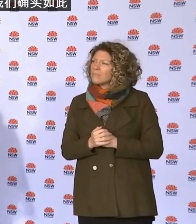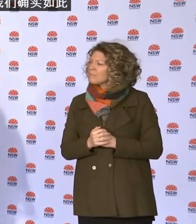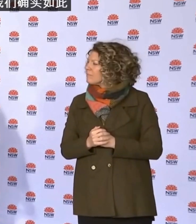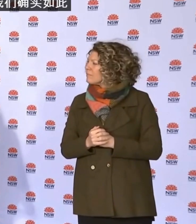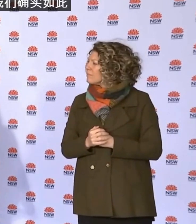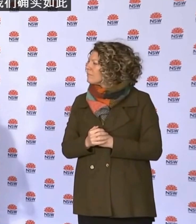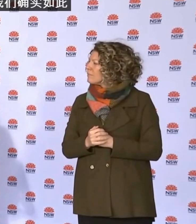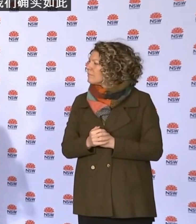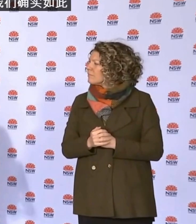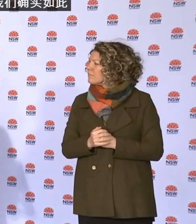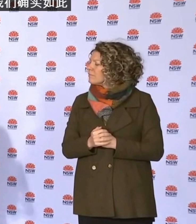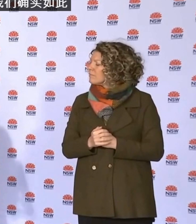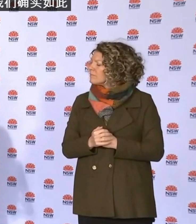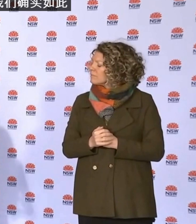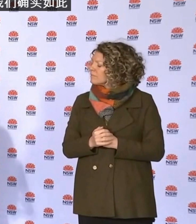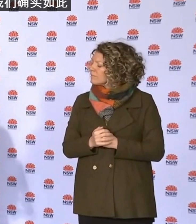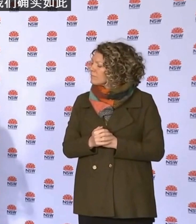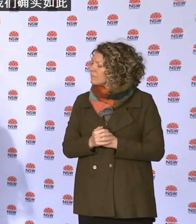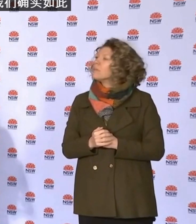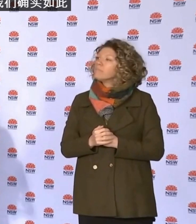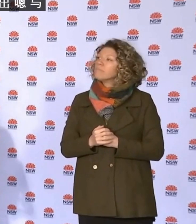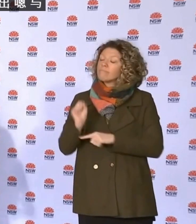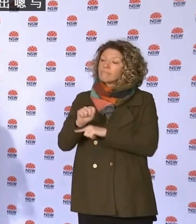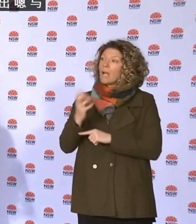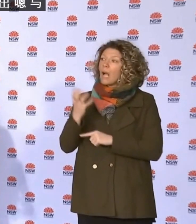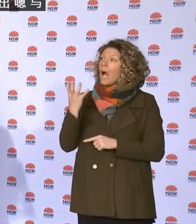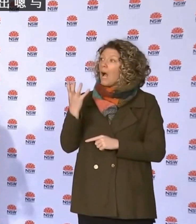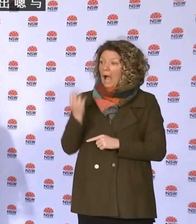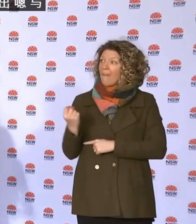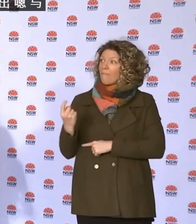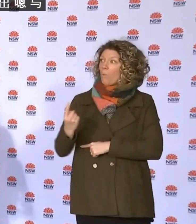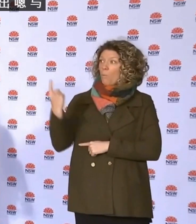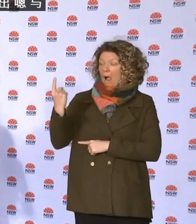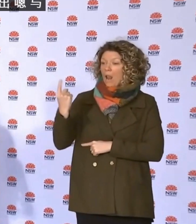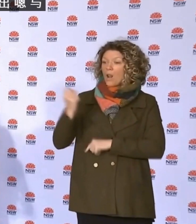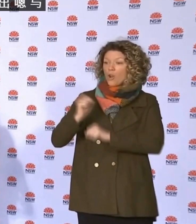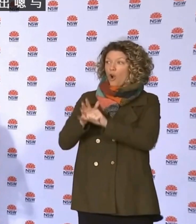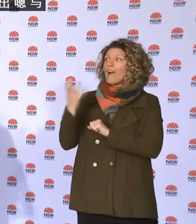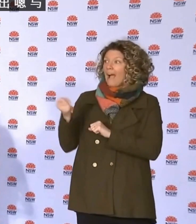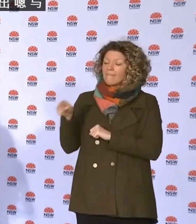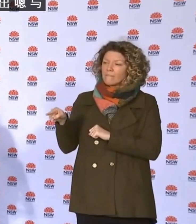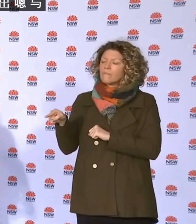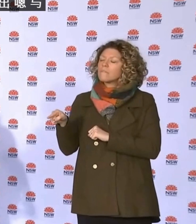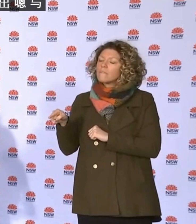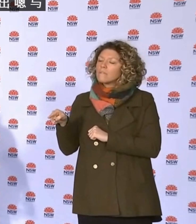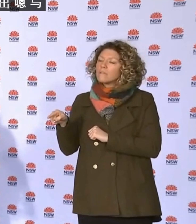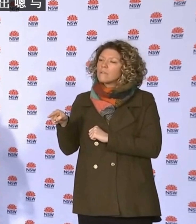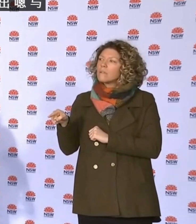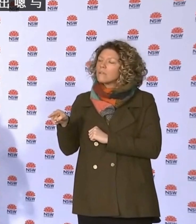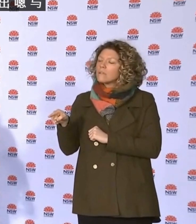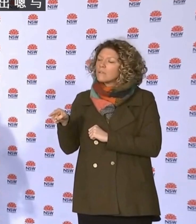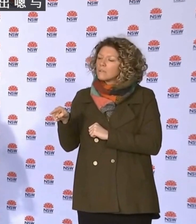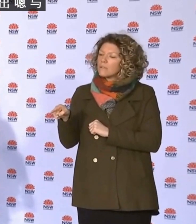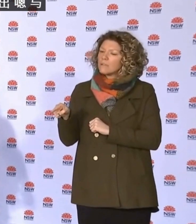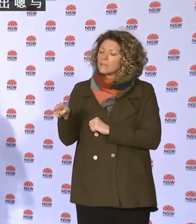We are currently... I can confirm that we do have a case that has been